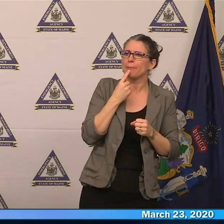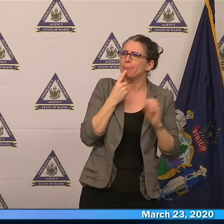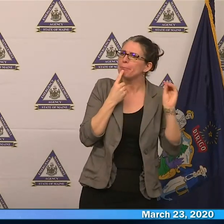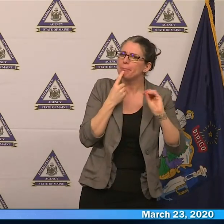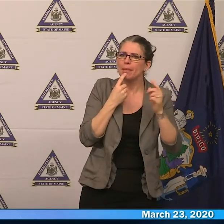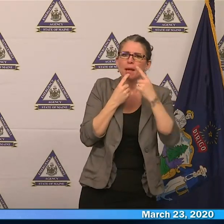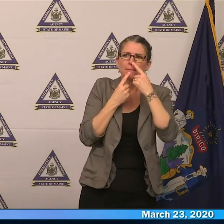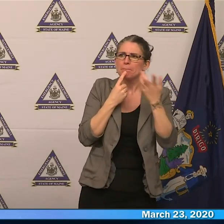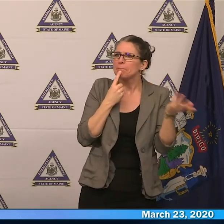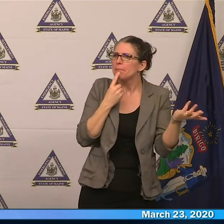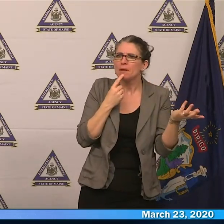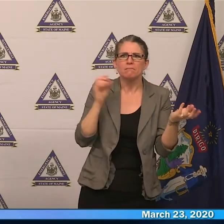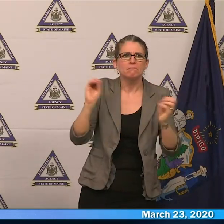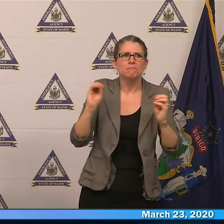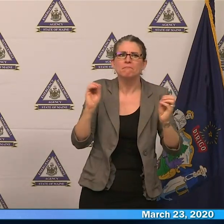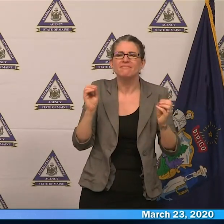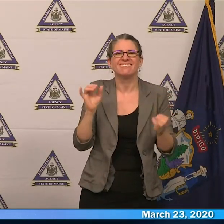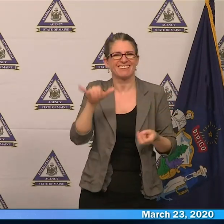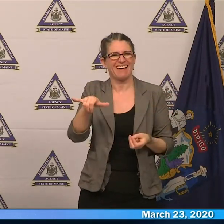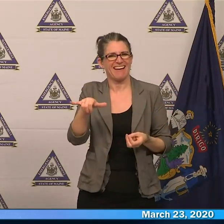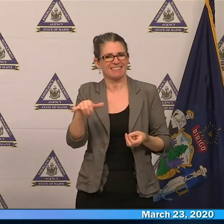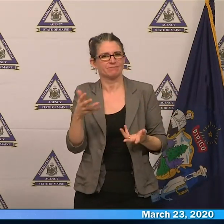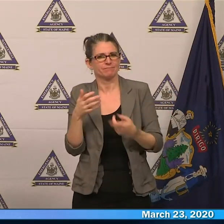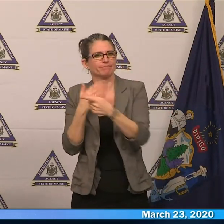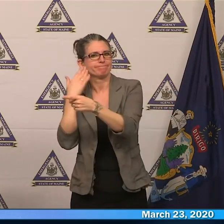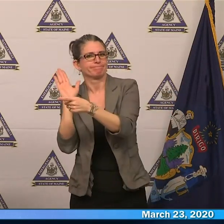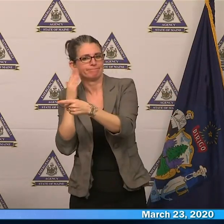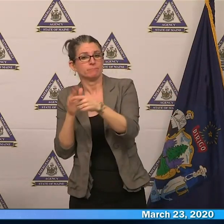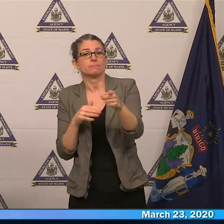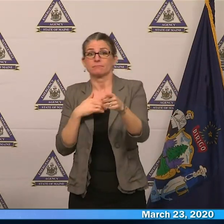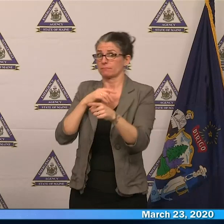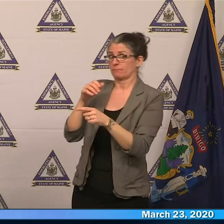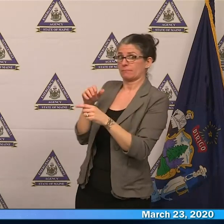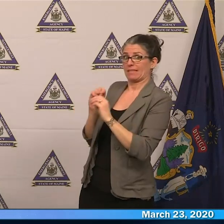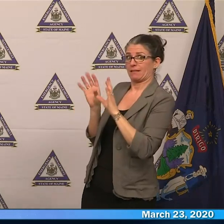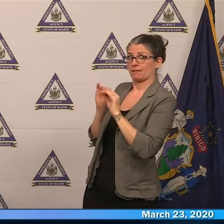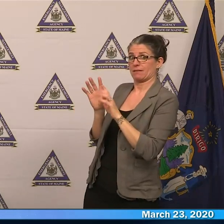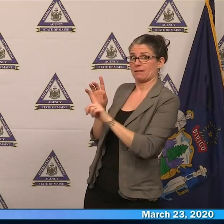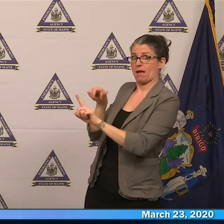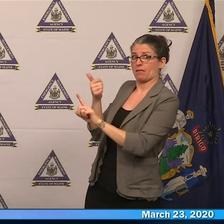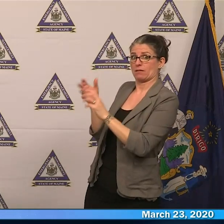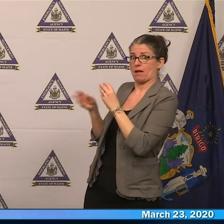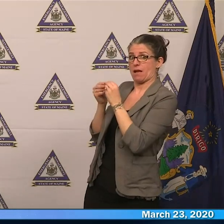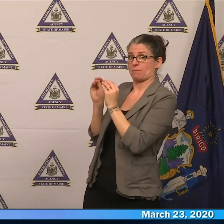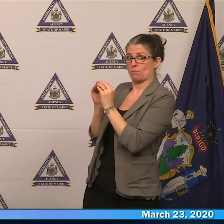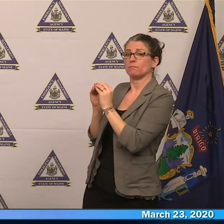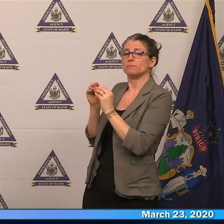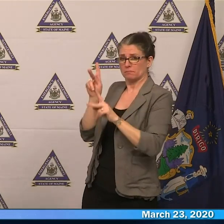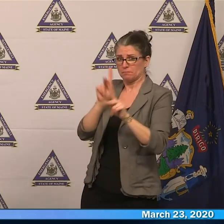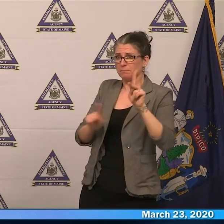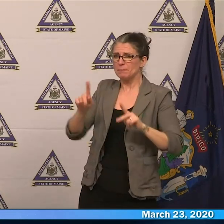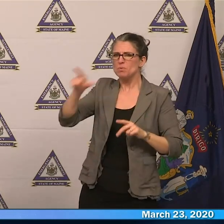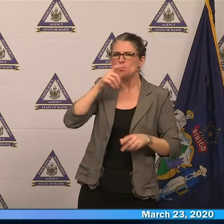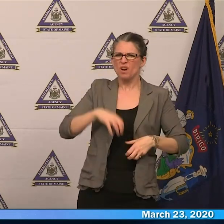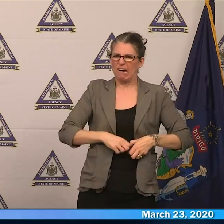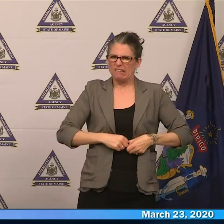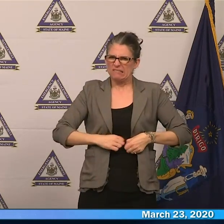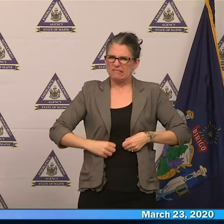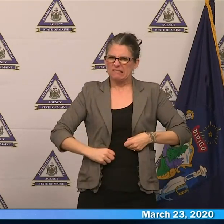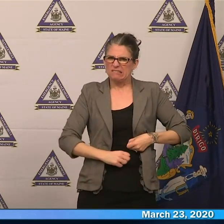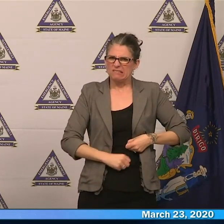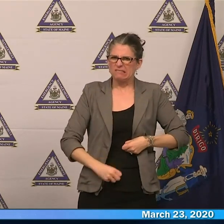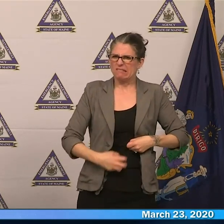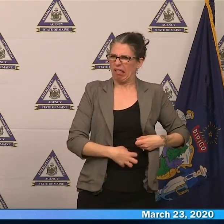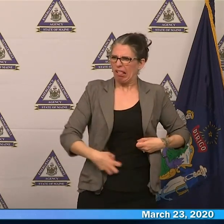that you don't want everybody who has intestinal trouble to suddenly be afraid they've got COVID. So. Well, you're right. So